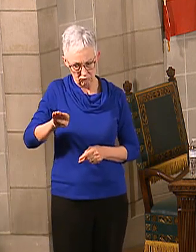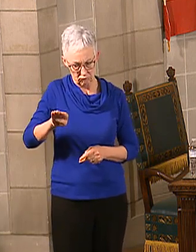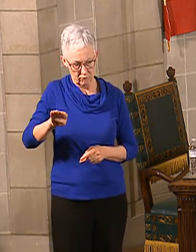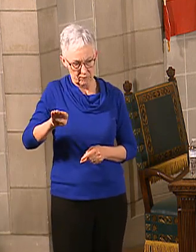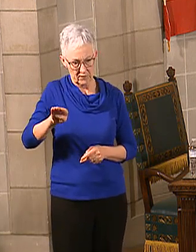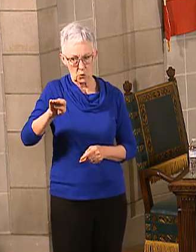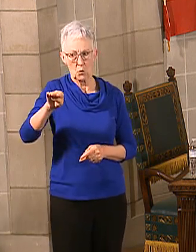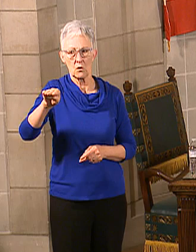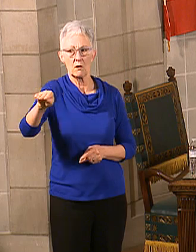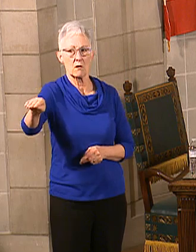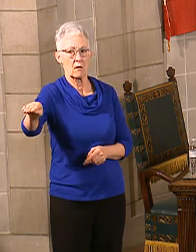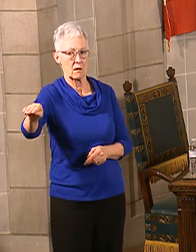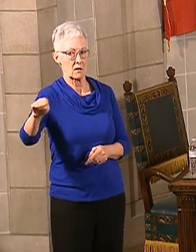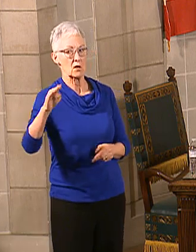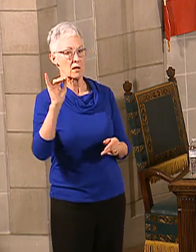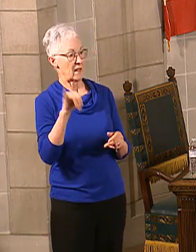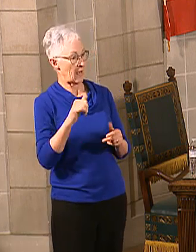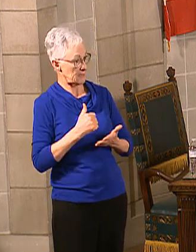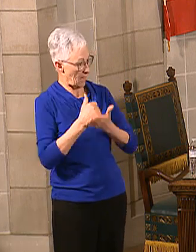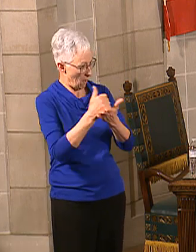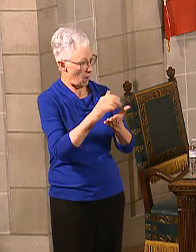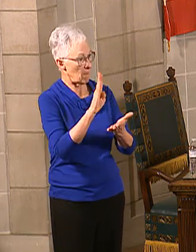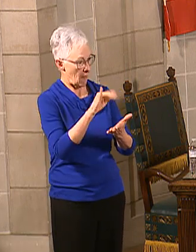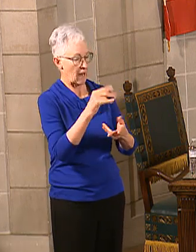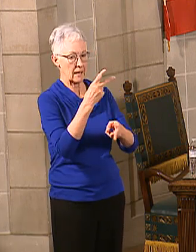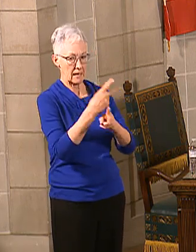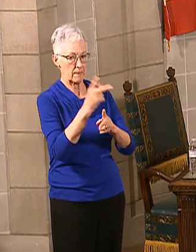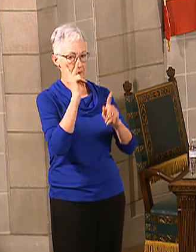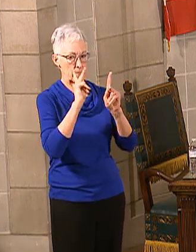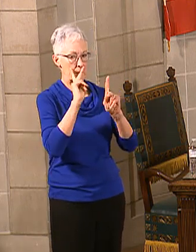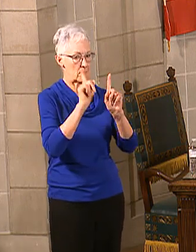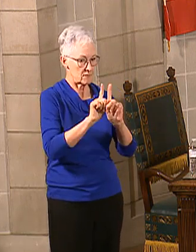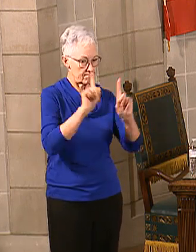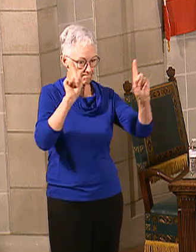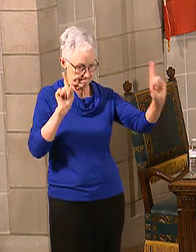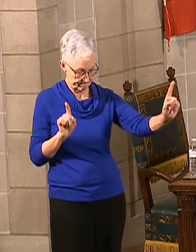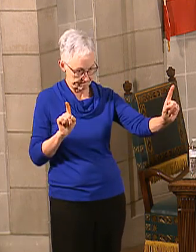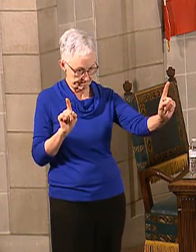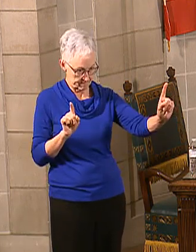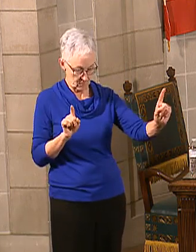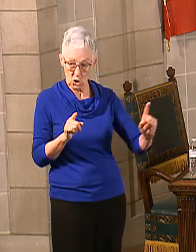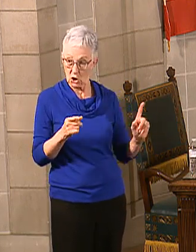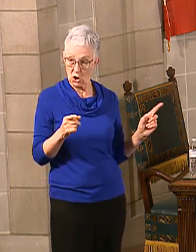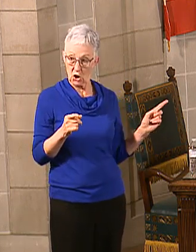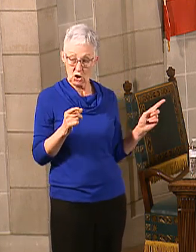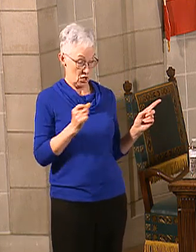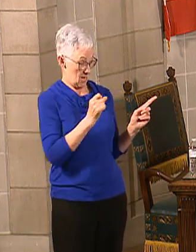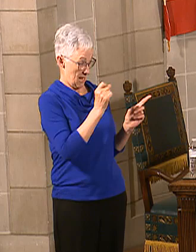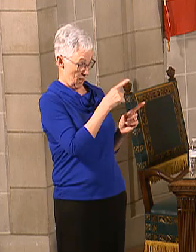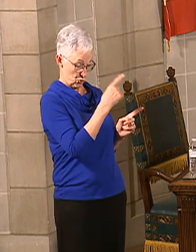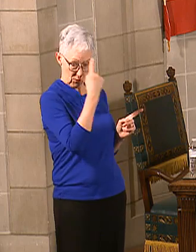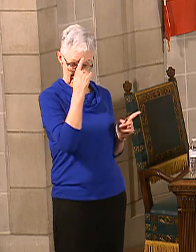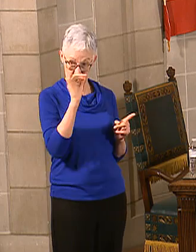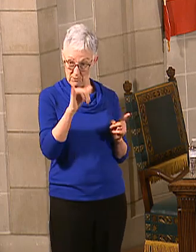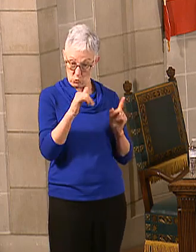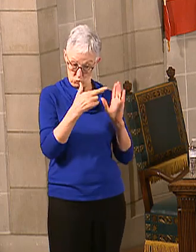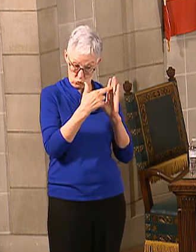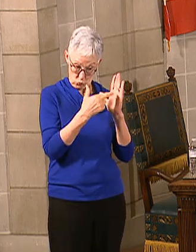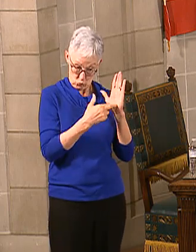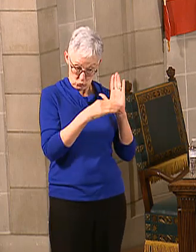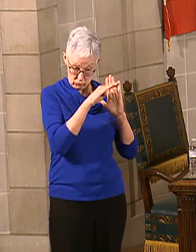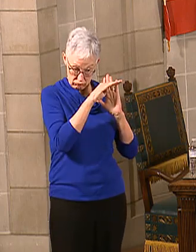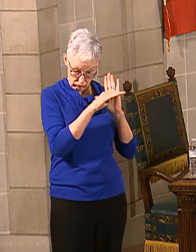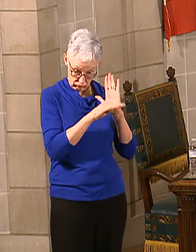social, physical distancing from one another. And is it working? Yes, it is working. If you looked over the last several days, while we